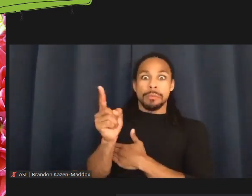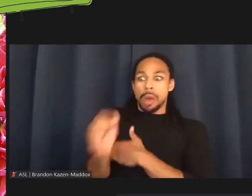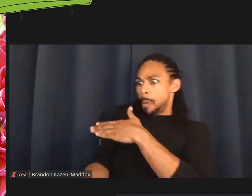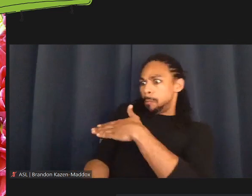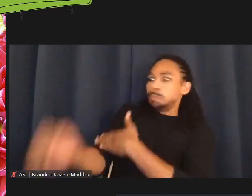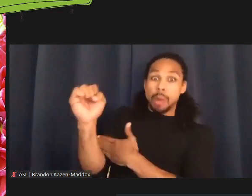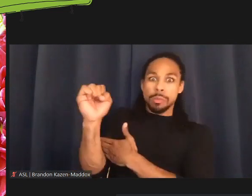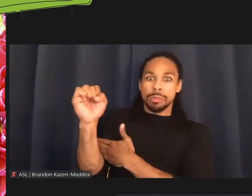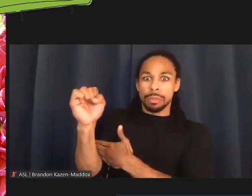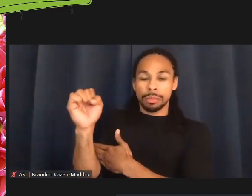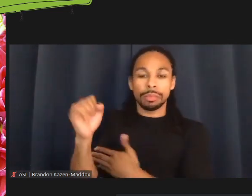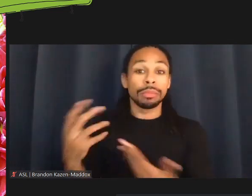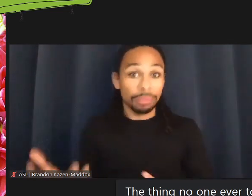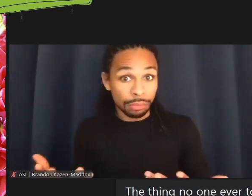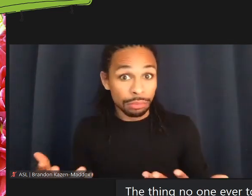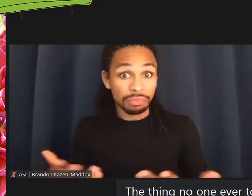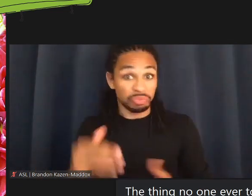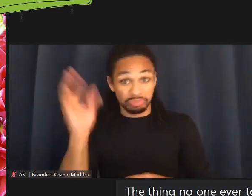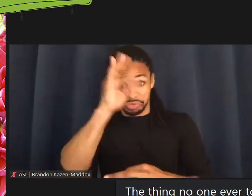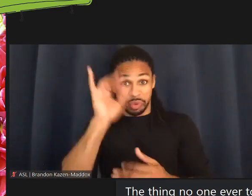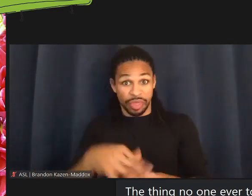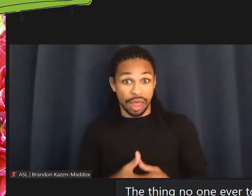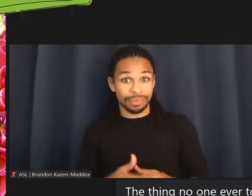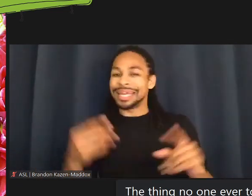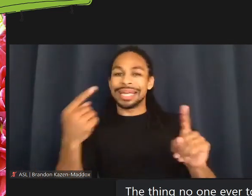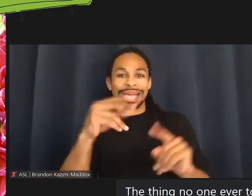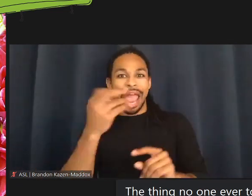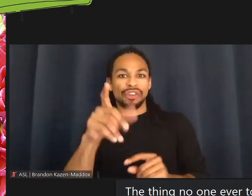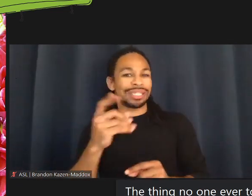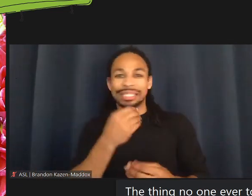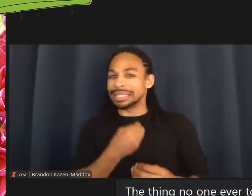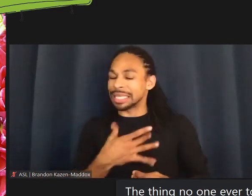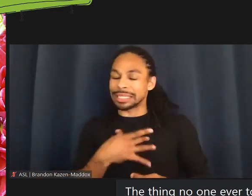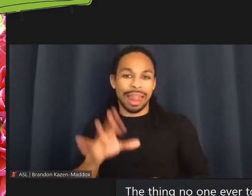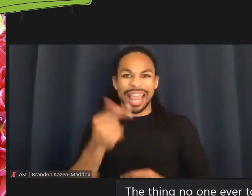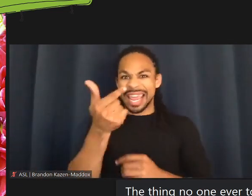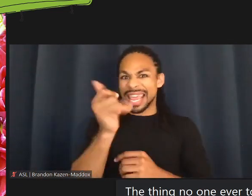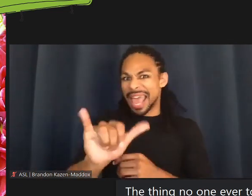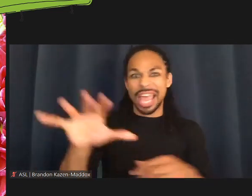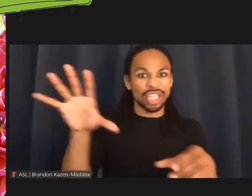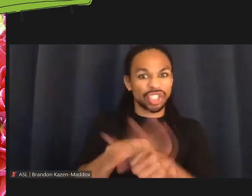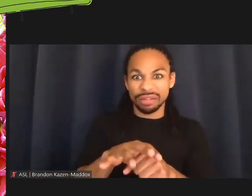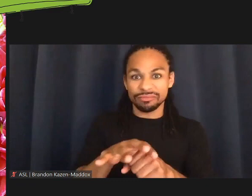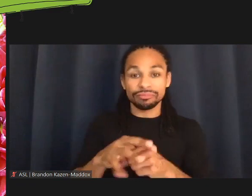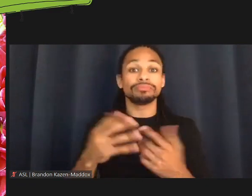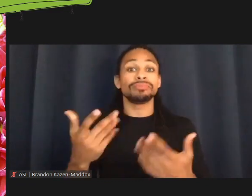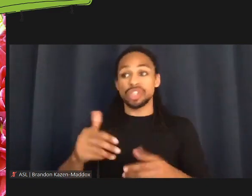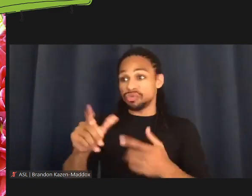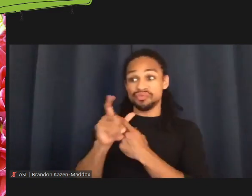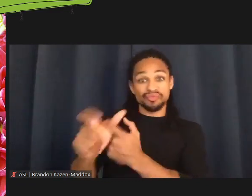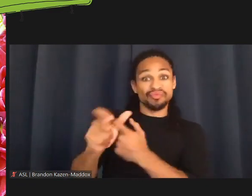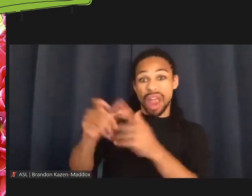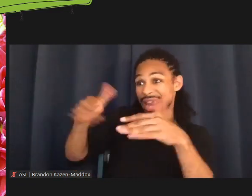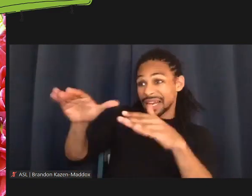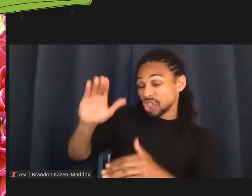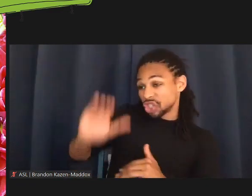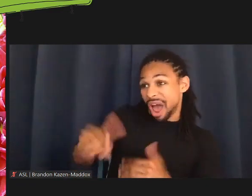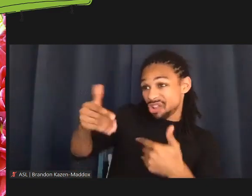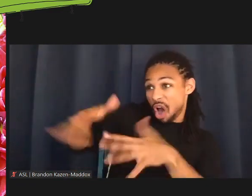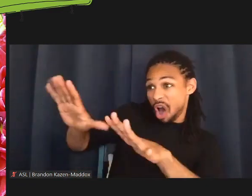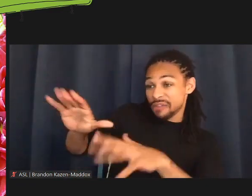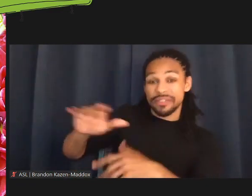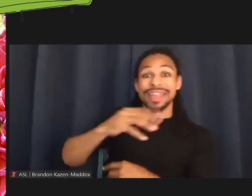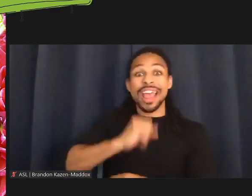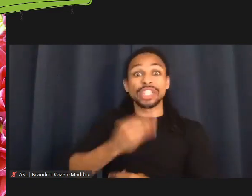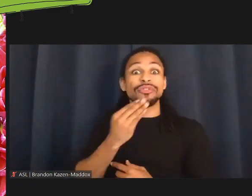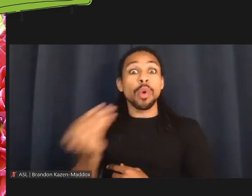shit. Ran his eldest stepchild off at 14, who is me, the narrator. Kicked his face and ribs until he fled,